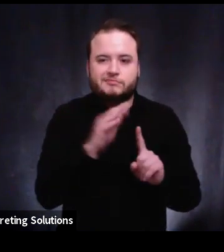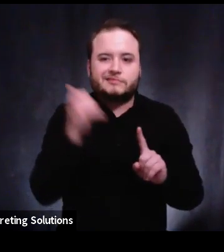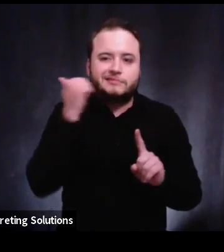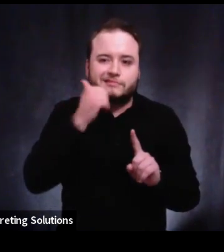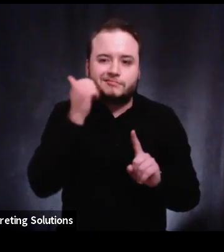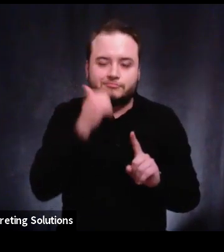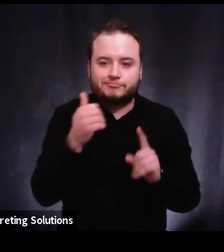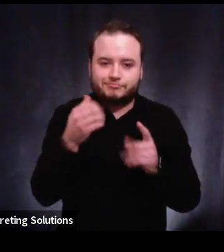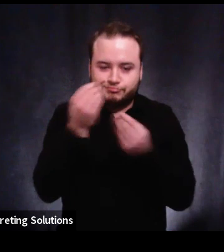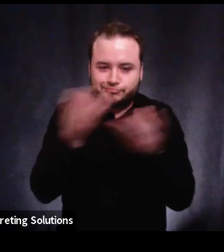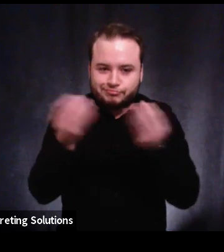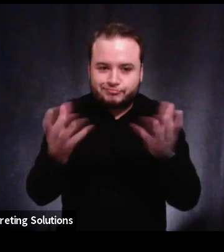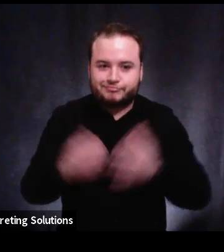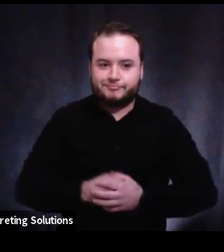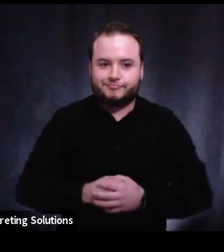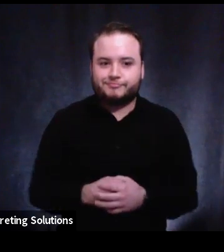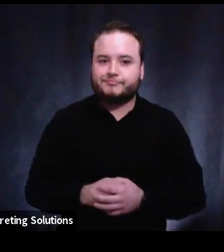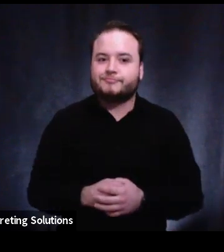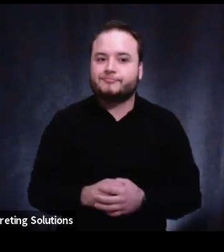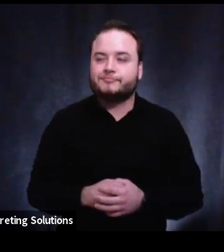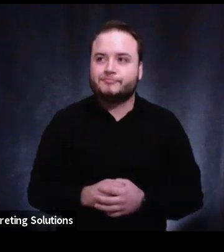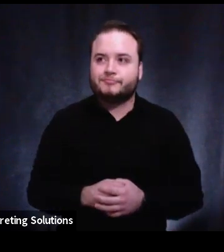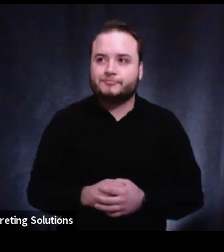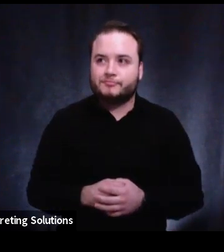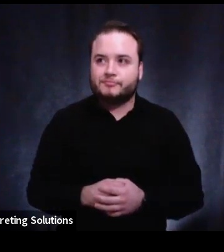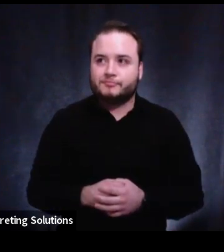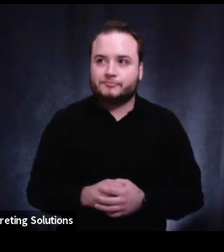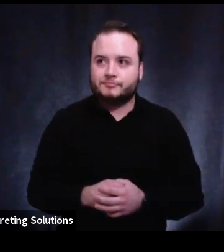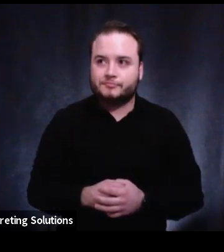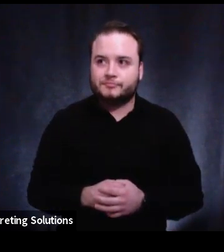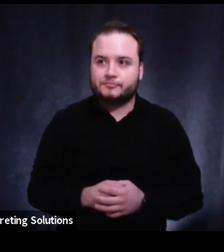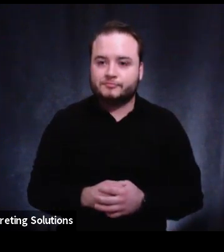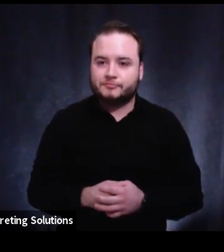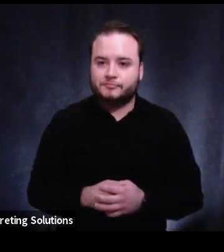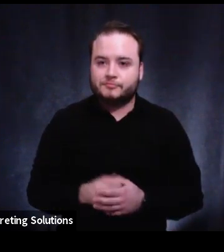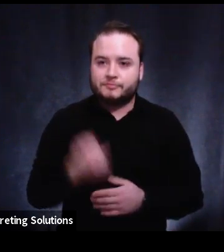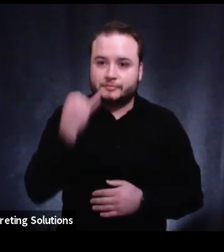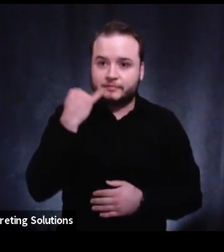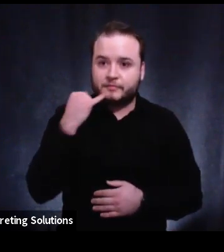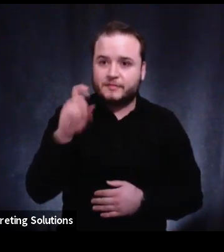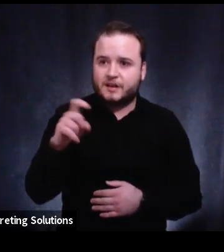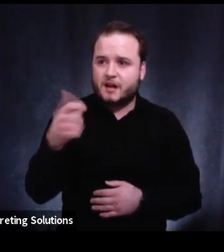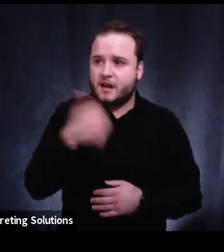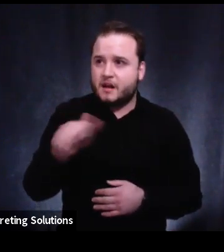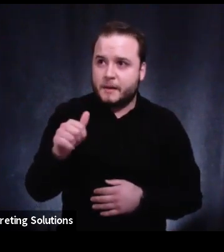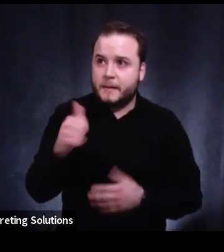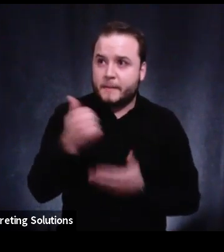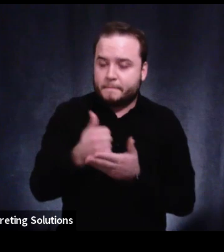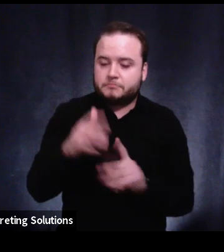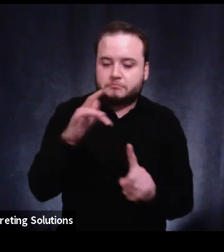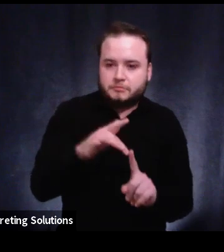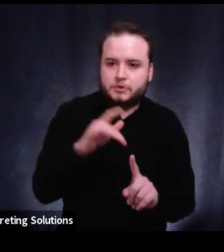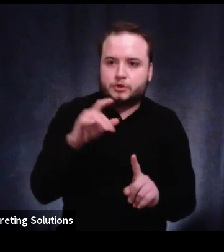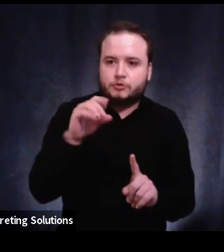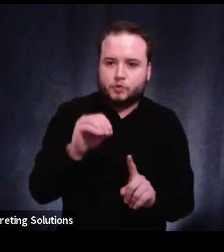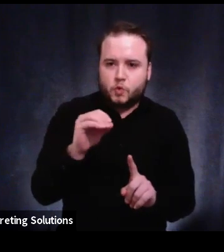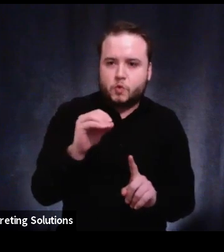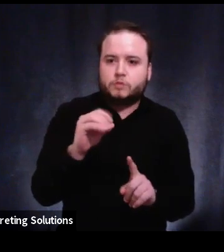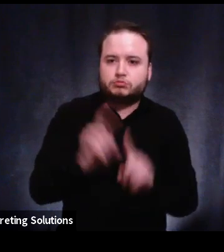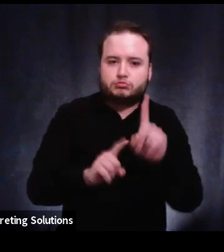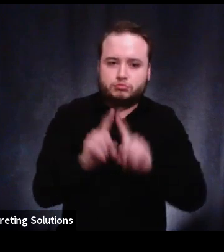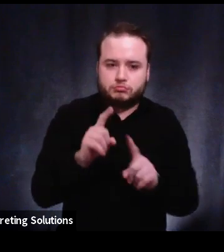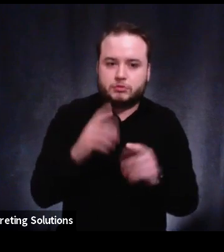assistance, please press *0. I would like to hand the conference over to your speaker, Mr. Michael Schumer. Please go ahead. Thank